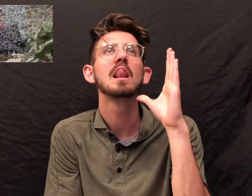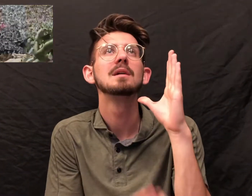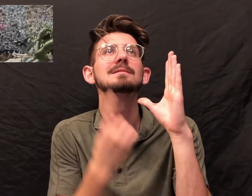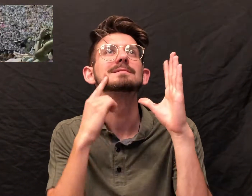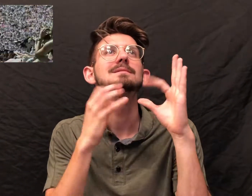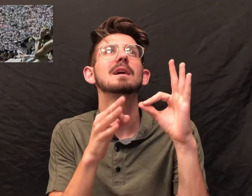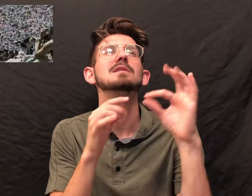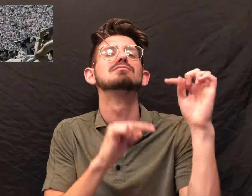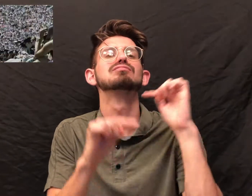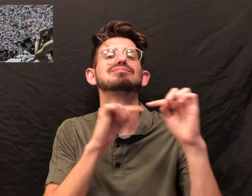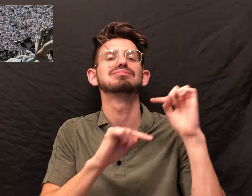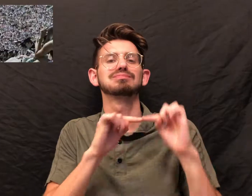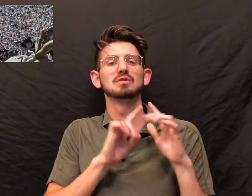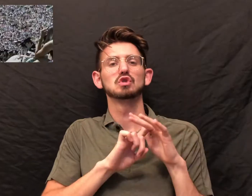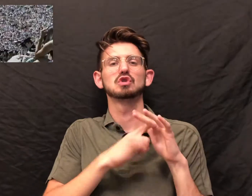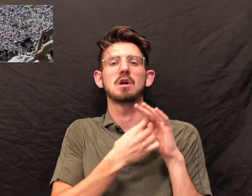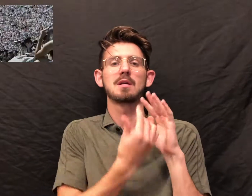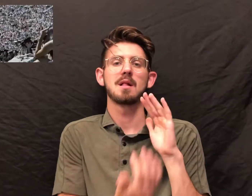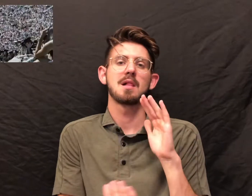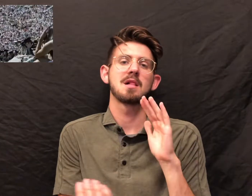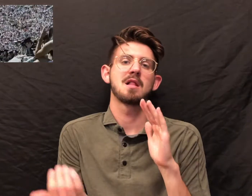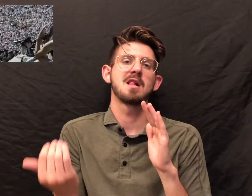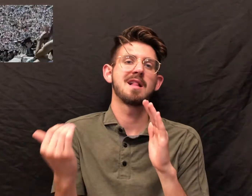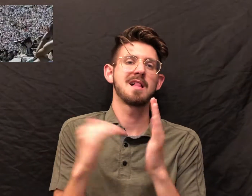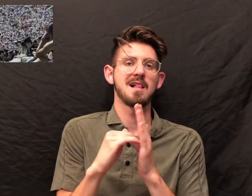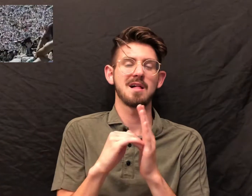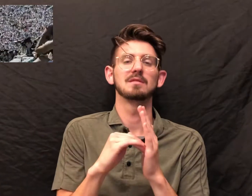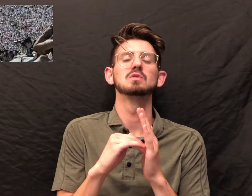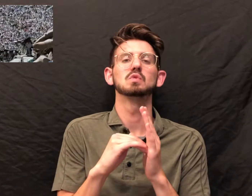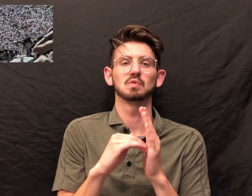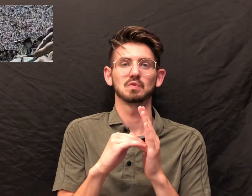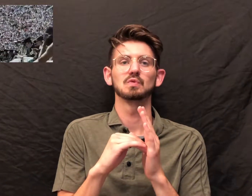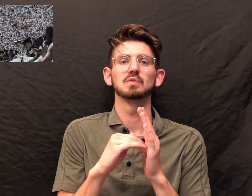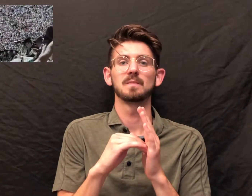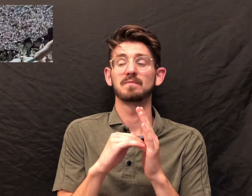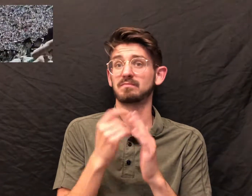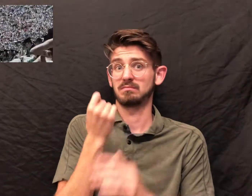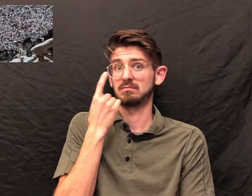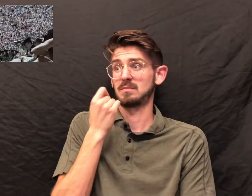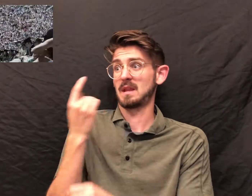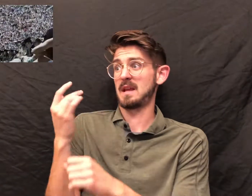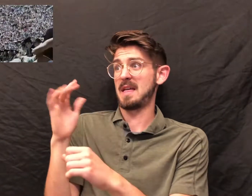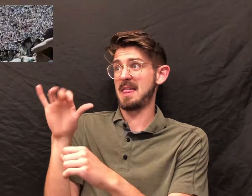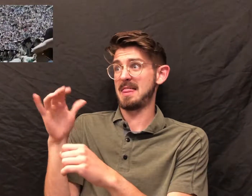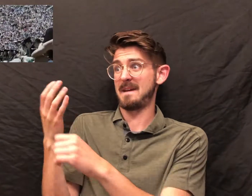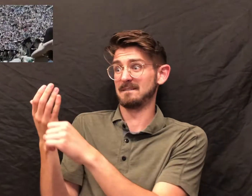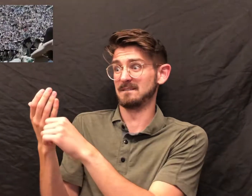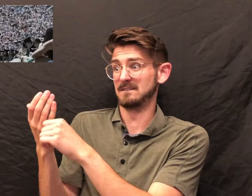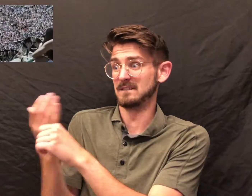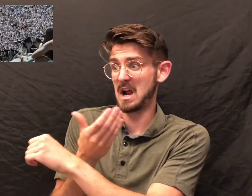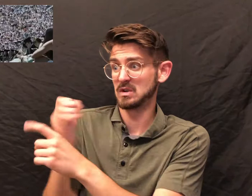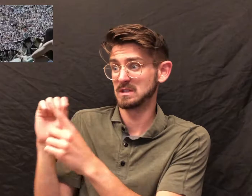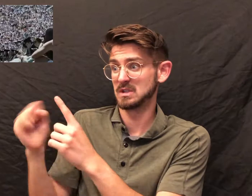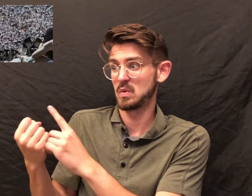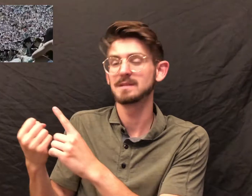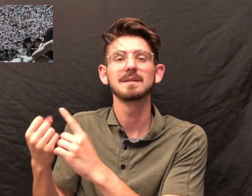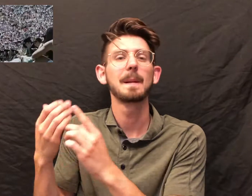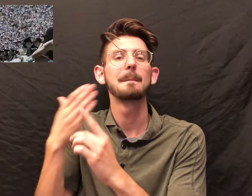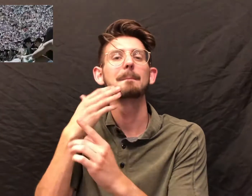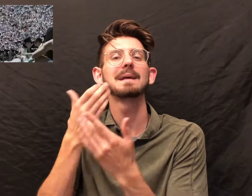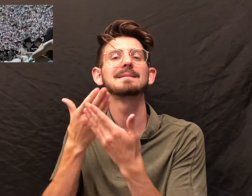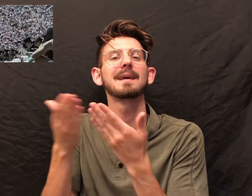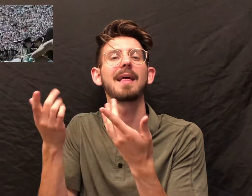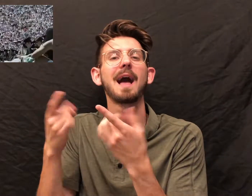over. I didn't see it then, but it turned out that getting fired from Apple was the best thing that could have ever happened to me.